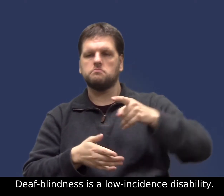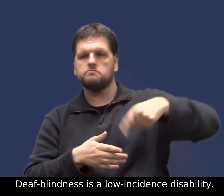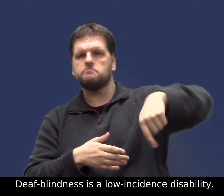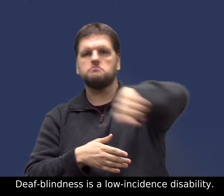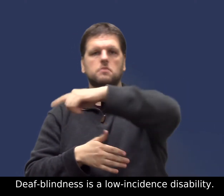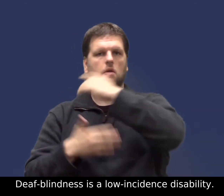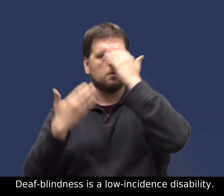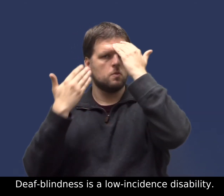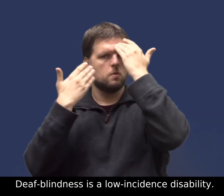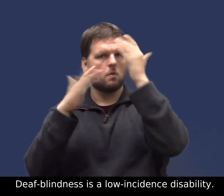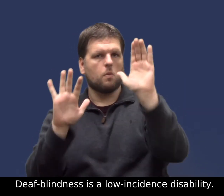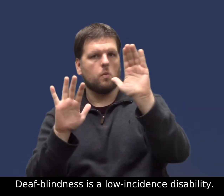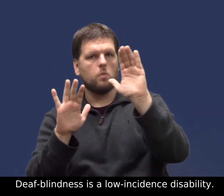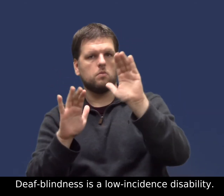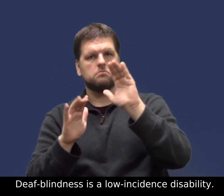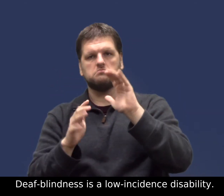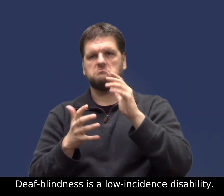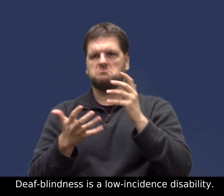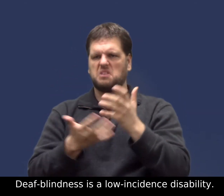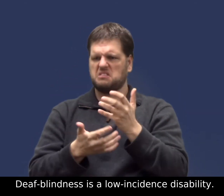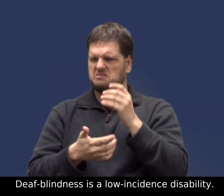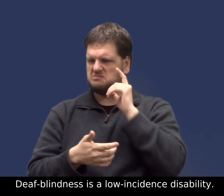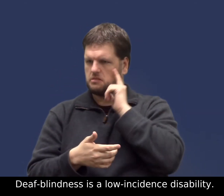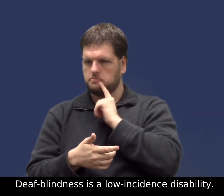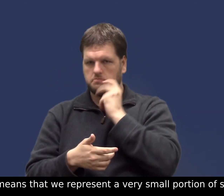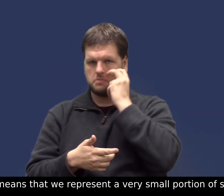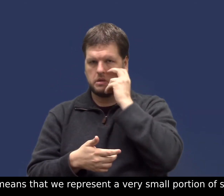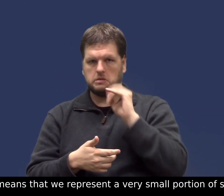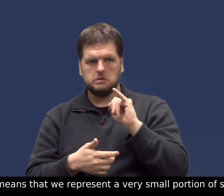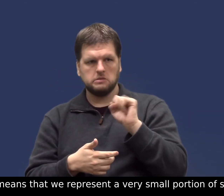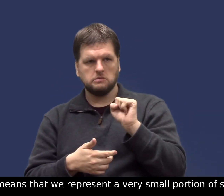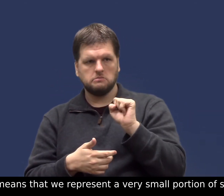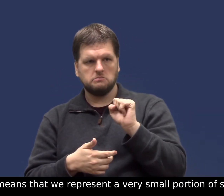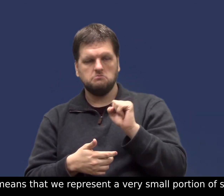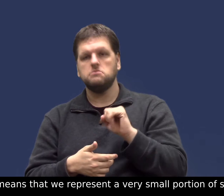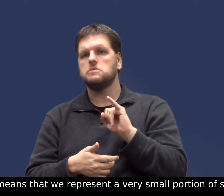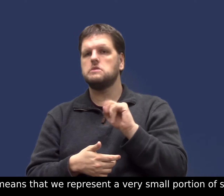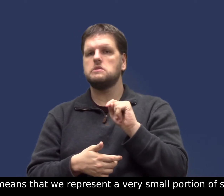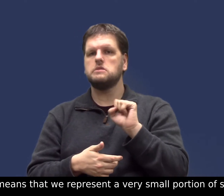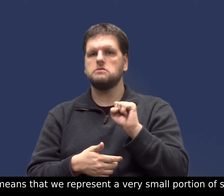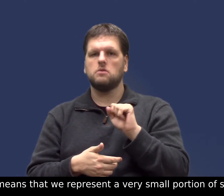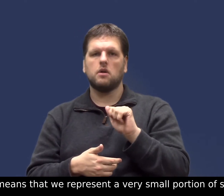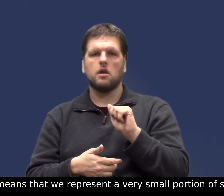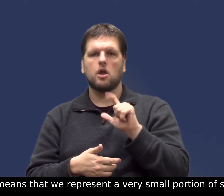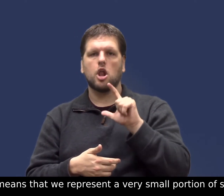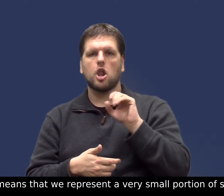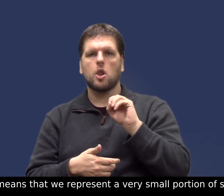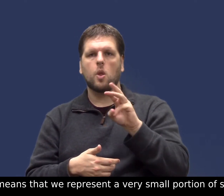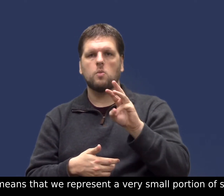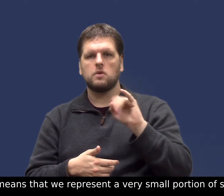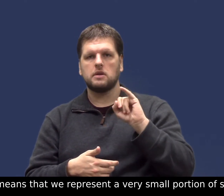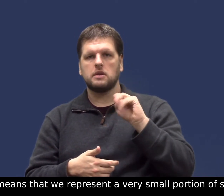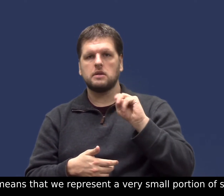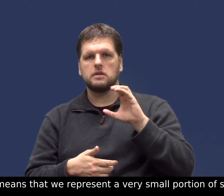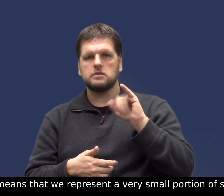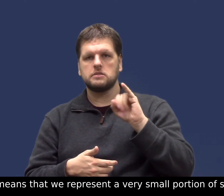Deaf-blindness is a low-incidence disability. This means that we represent a very small portion of